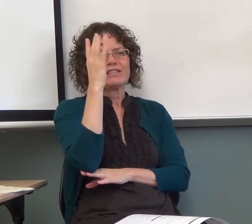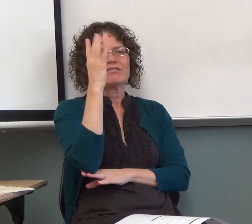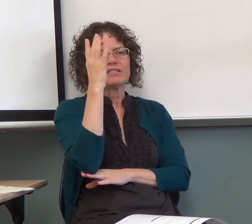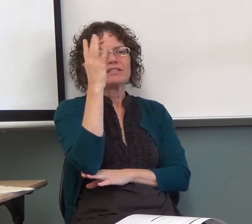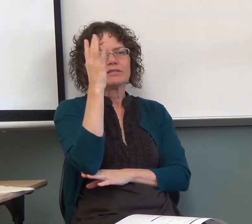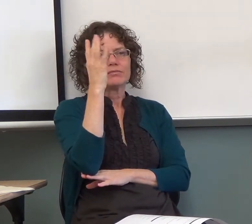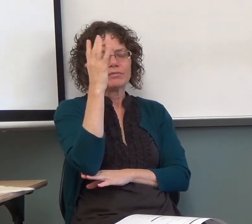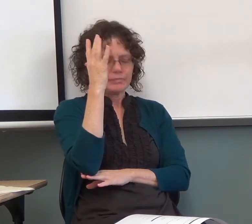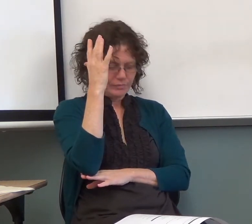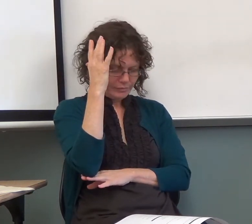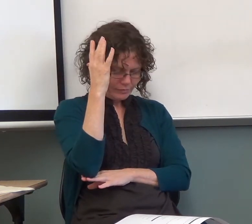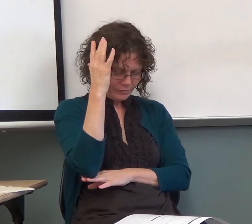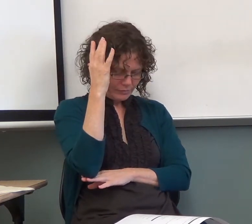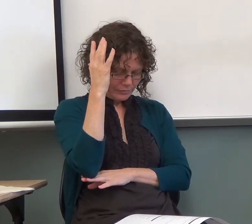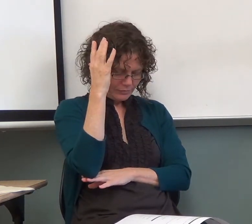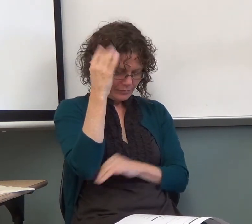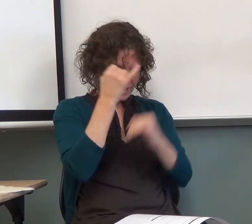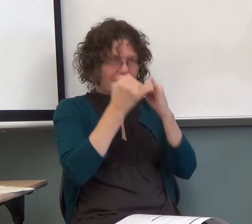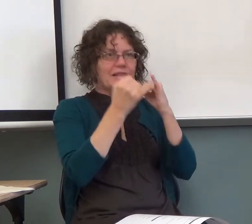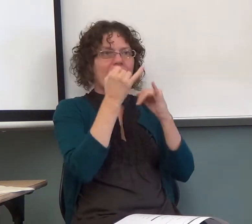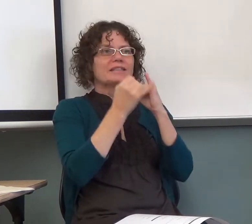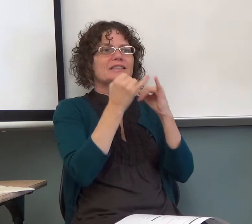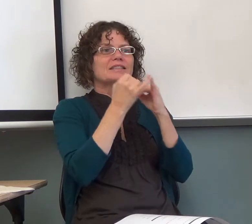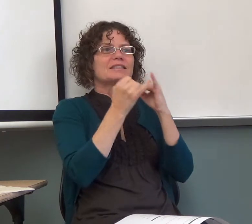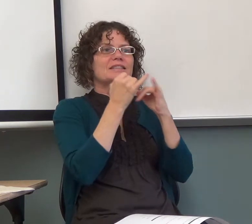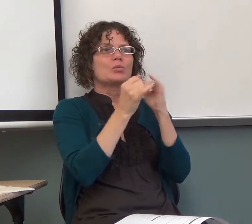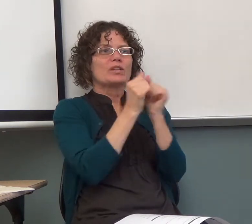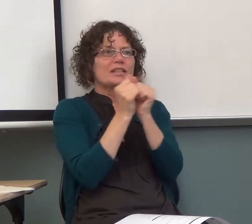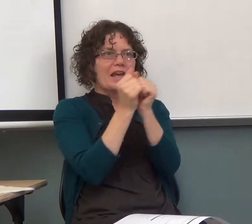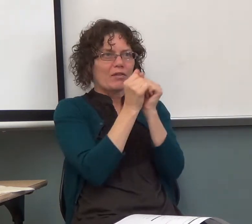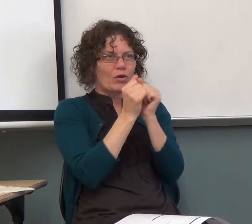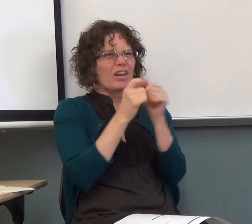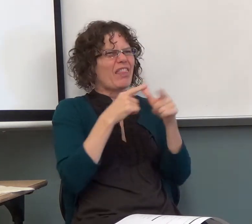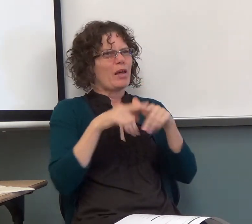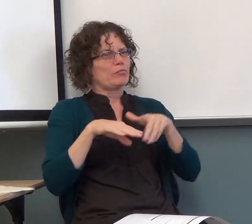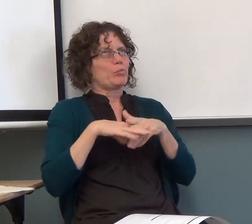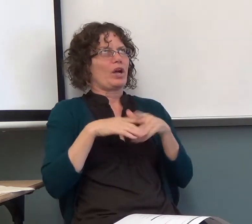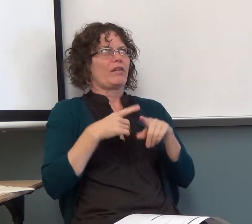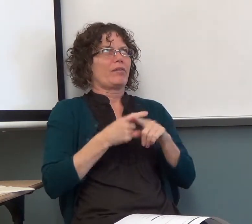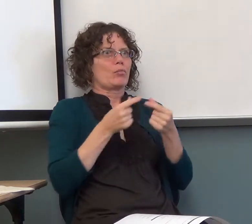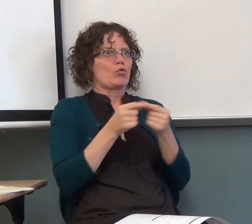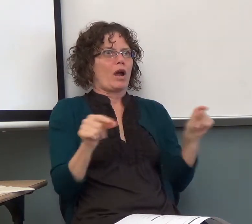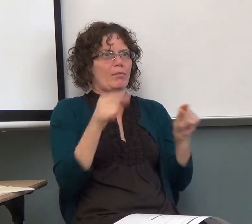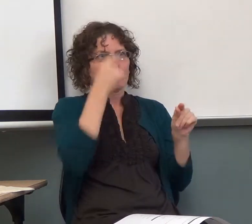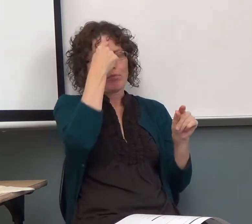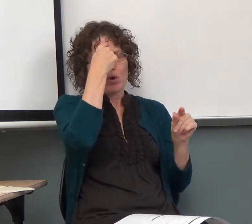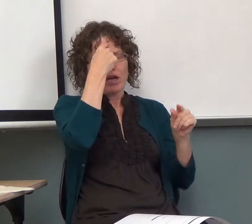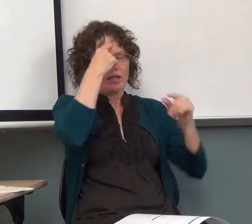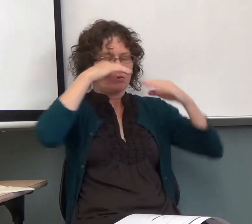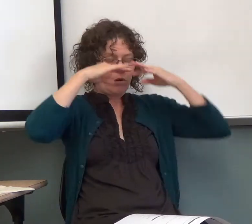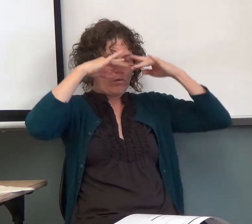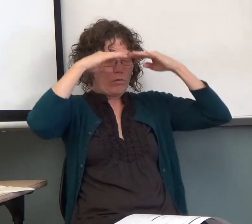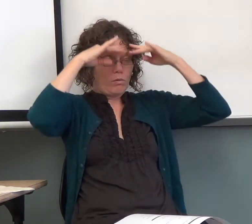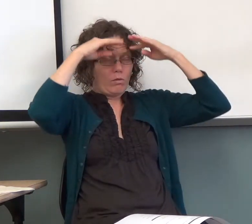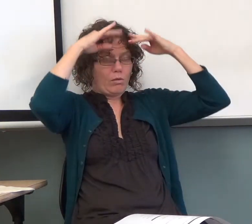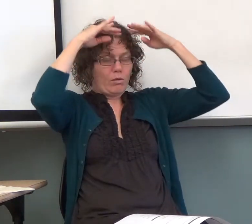How about, let's do our last one together, and then we're going to take a break from grammar, because you guys have had enough. Your brains are full, I can see it. Yes, Brian?